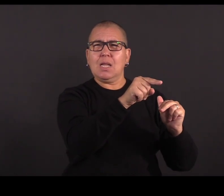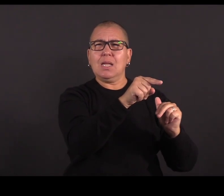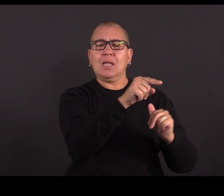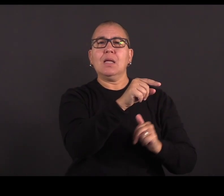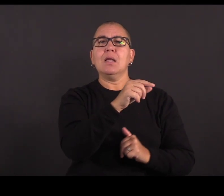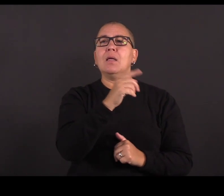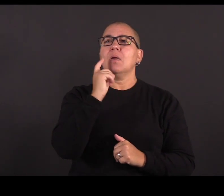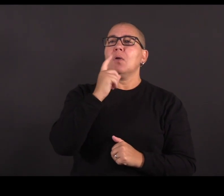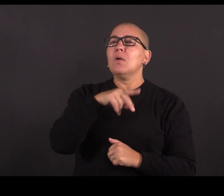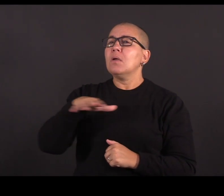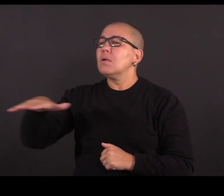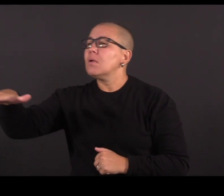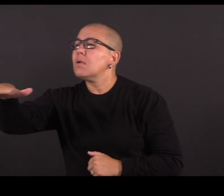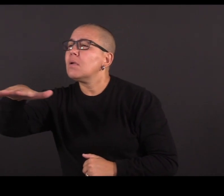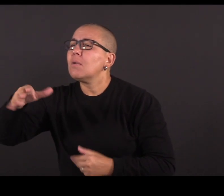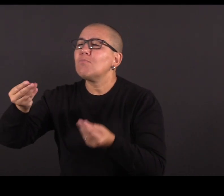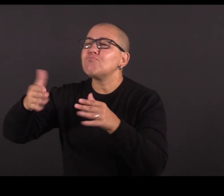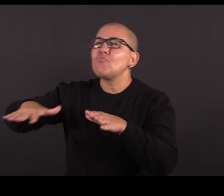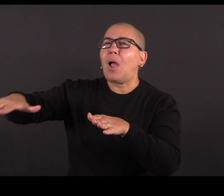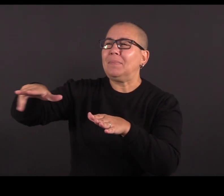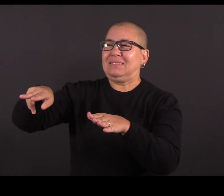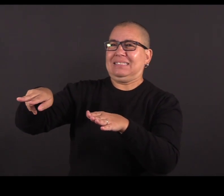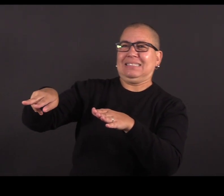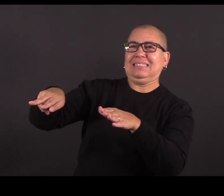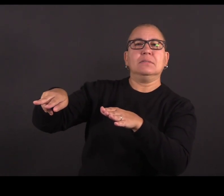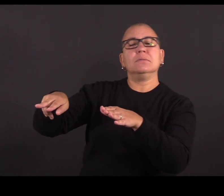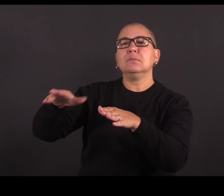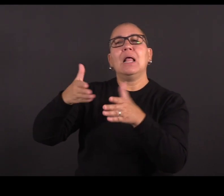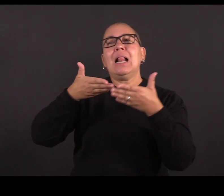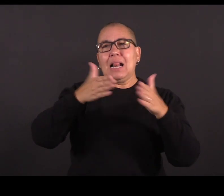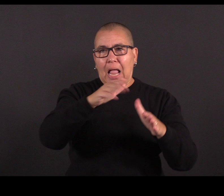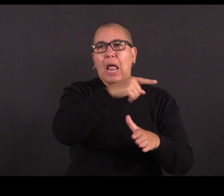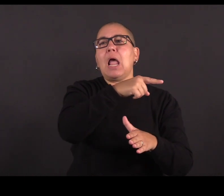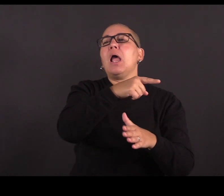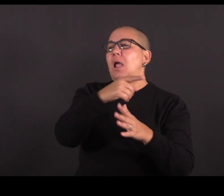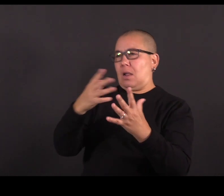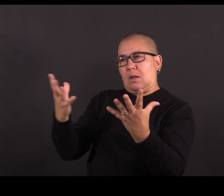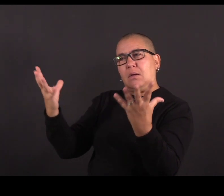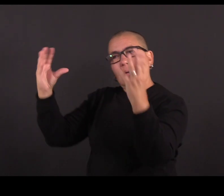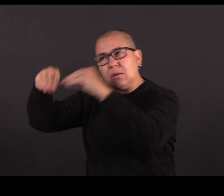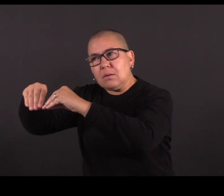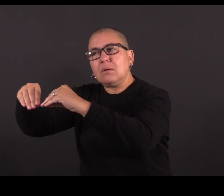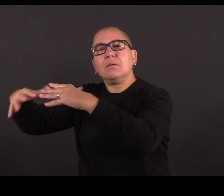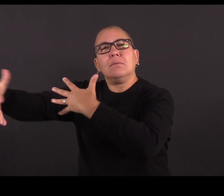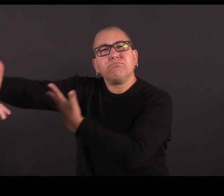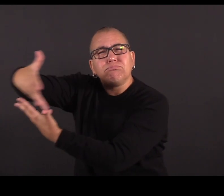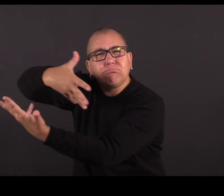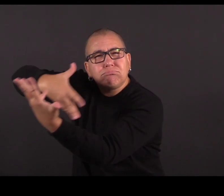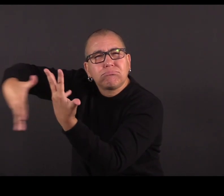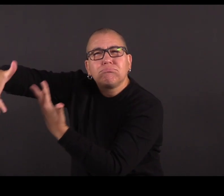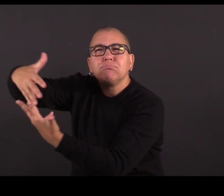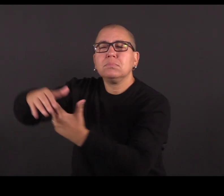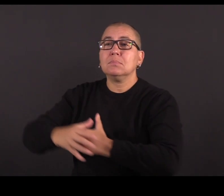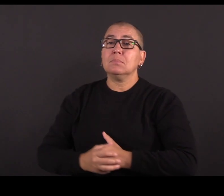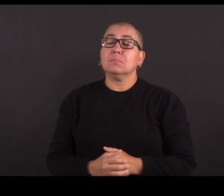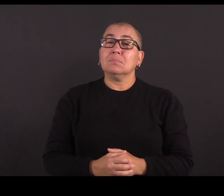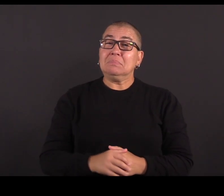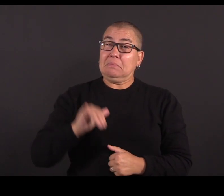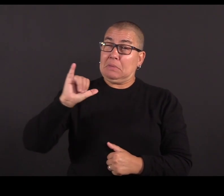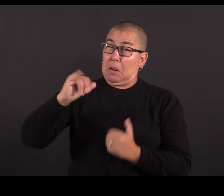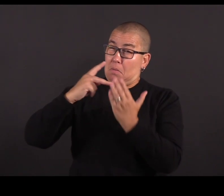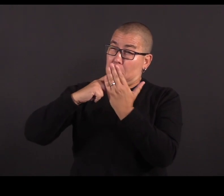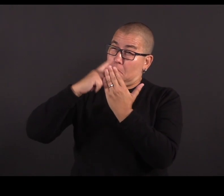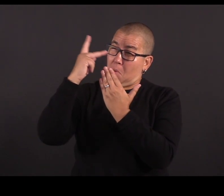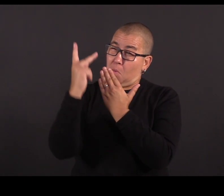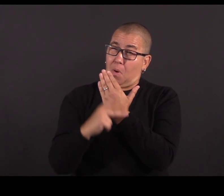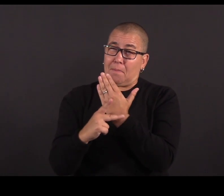reinforced economic and racial segregation. Obviously, these programs cannot completely solve racial